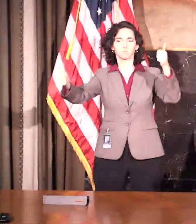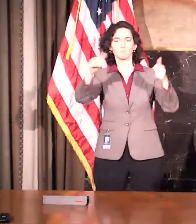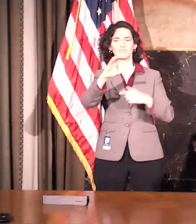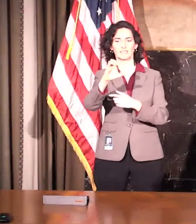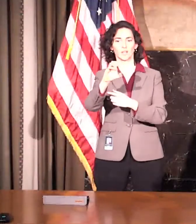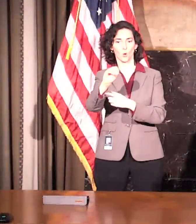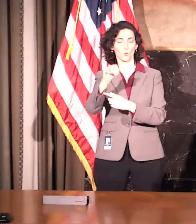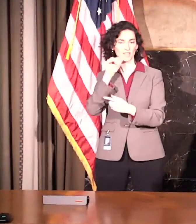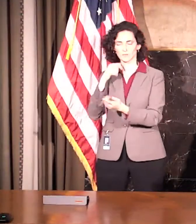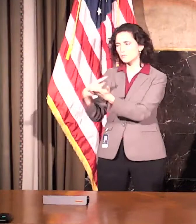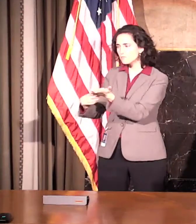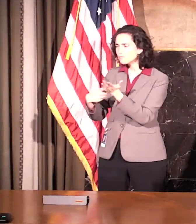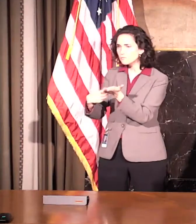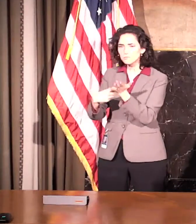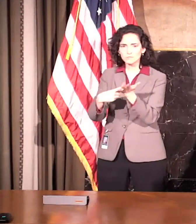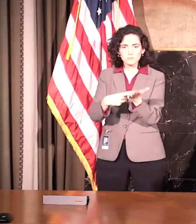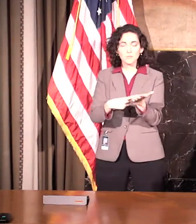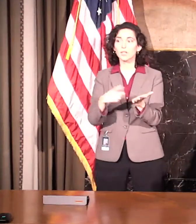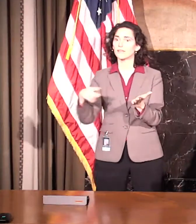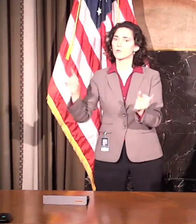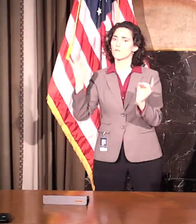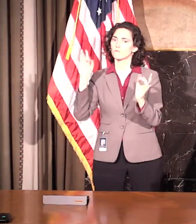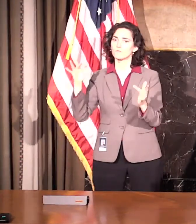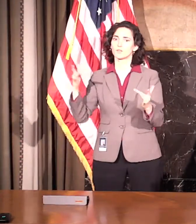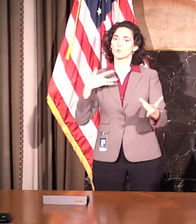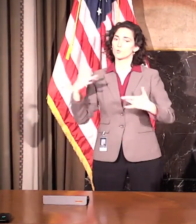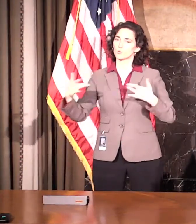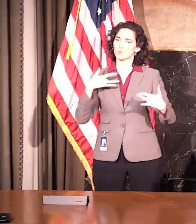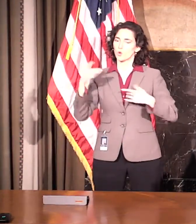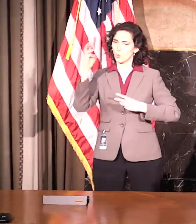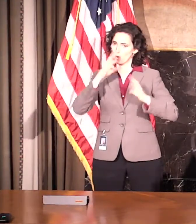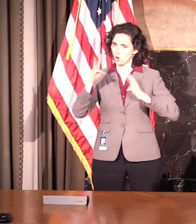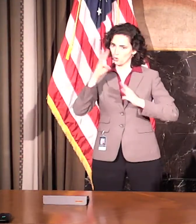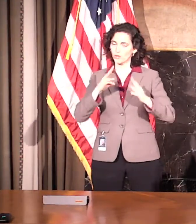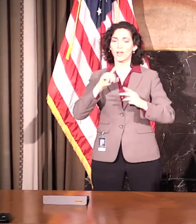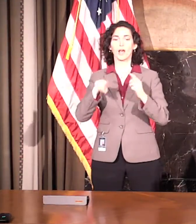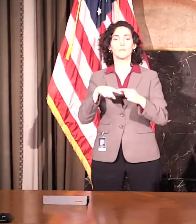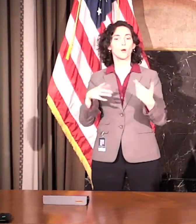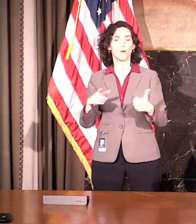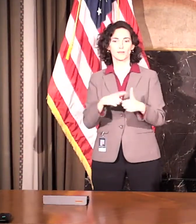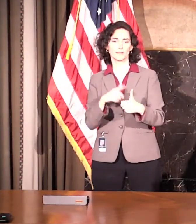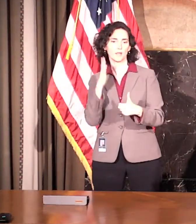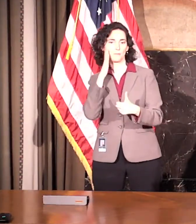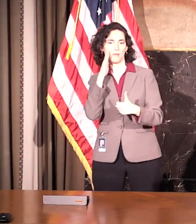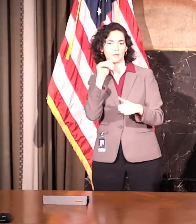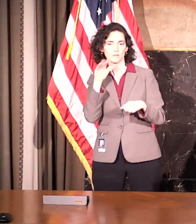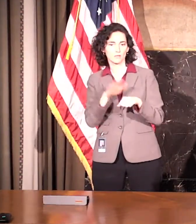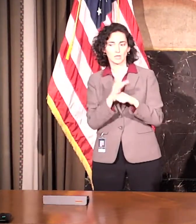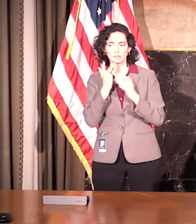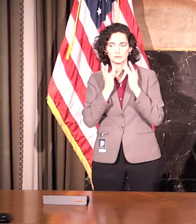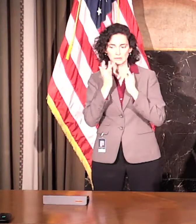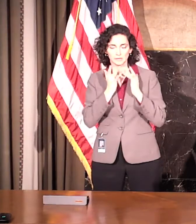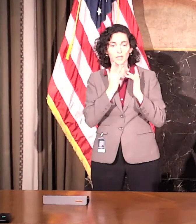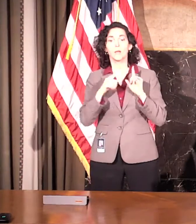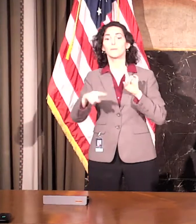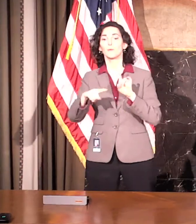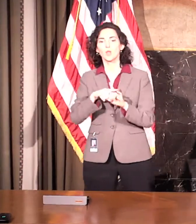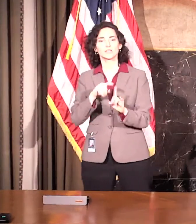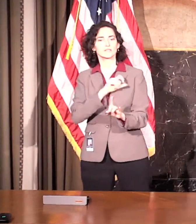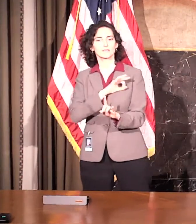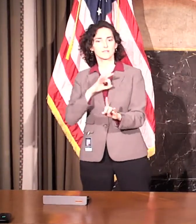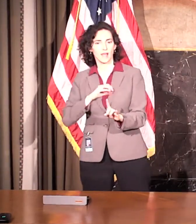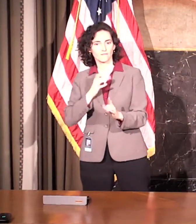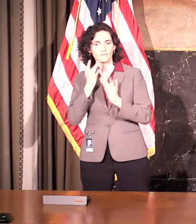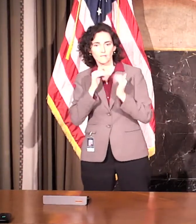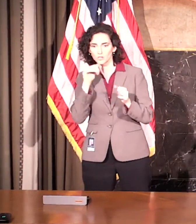somewhat as it relates to beds, but primarily about staffing. And that's another reason why the vaccinations